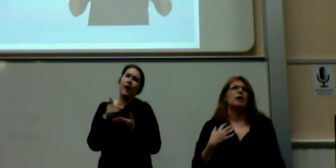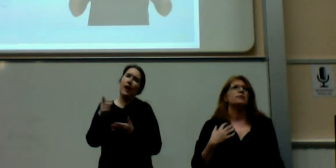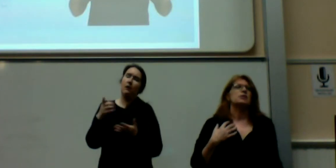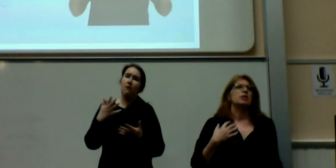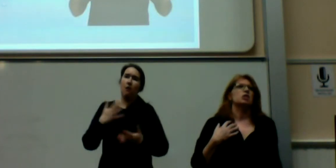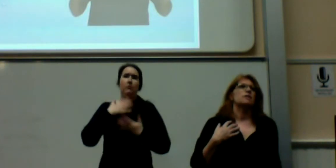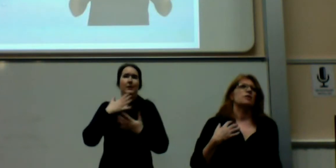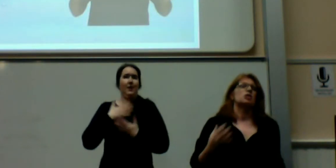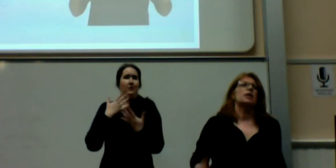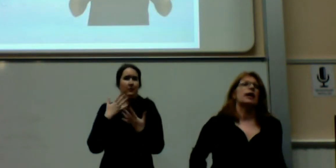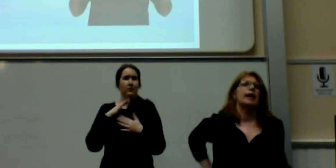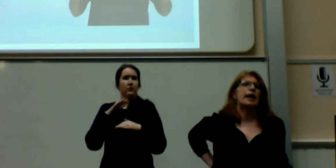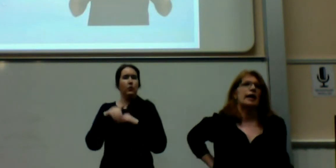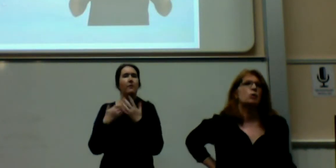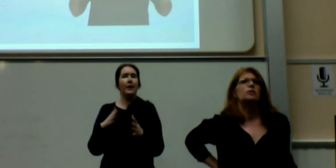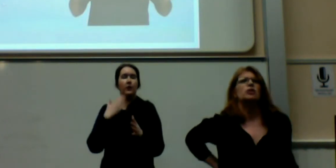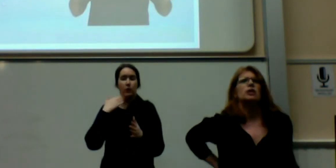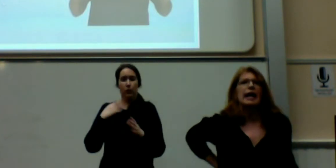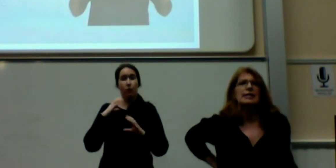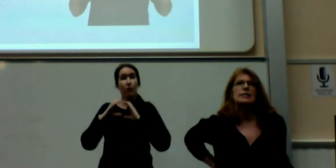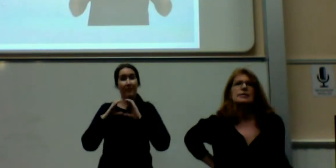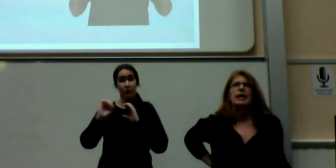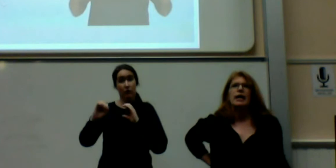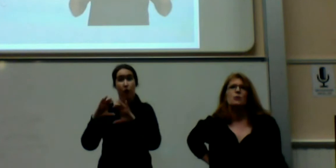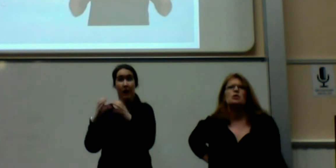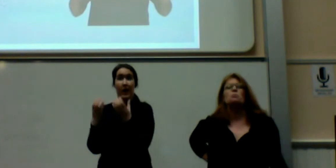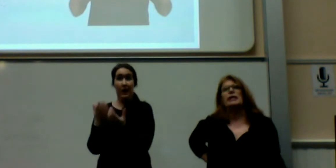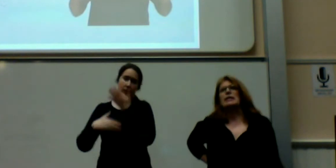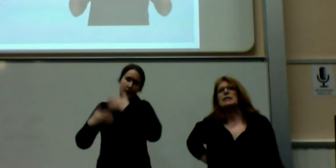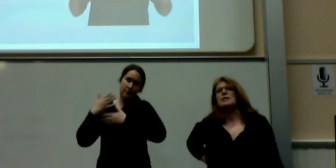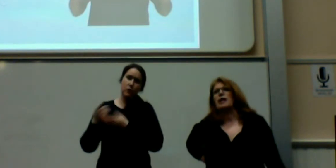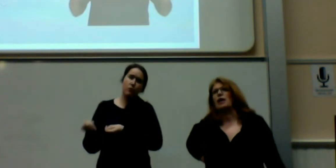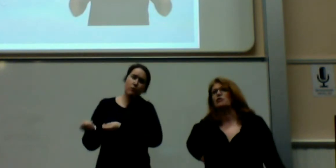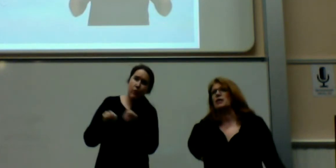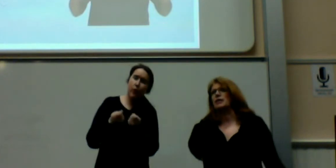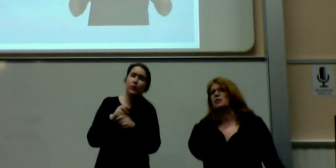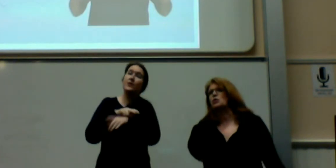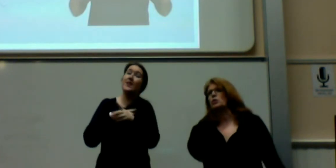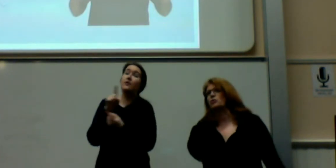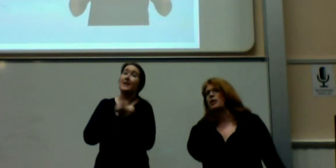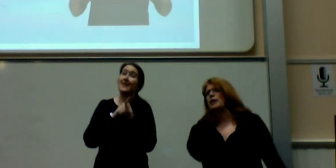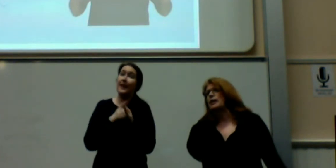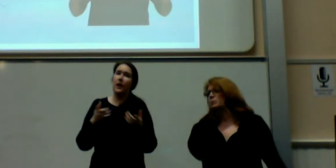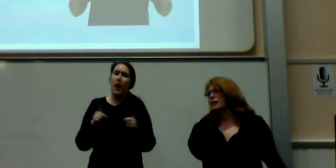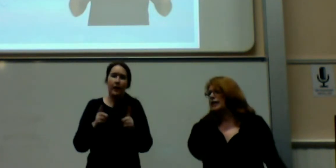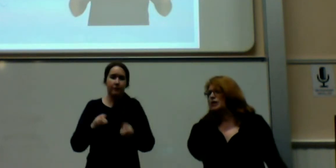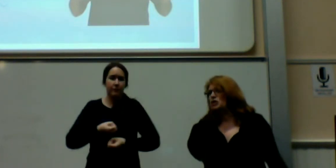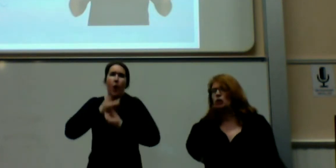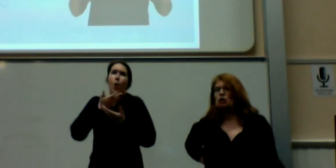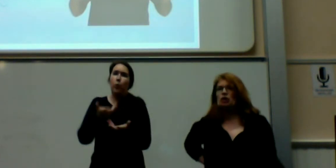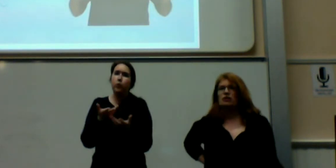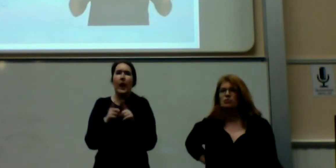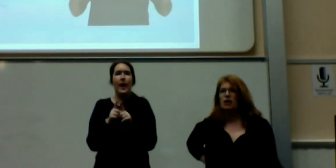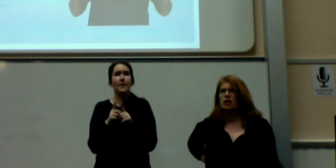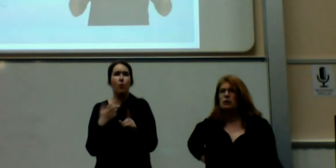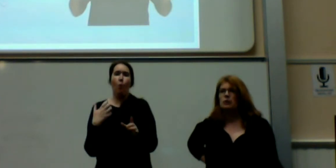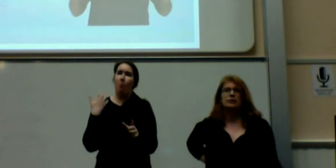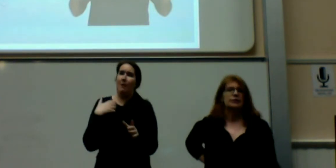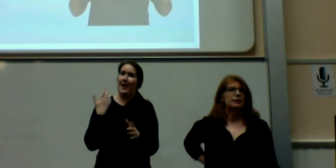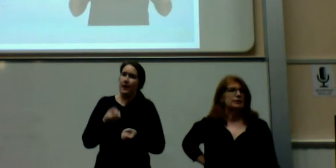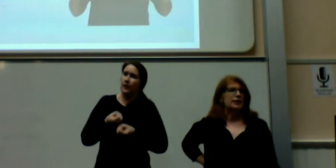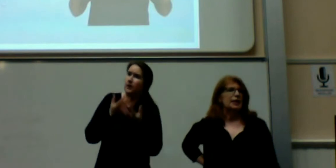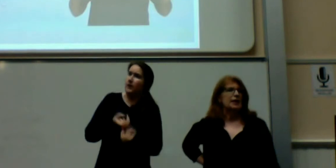by a conversation that she had had in one of her classes and was bringing it to the staff meeting to sort of complain to her fellow